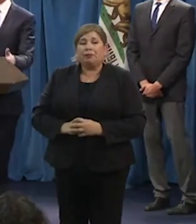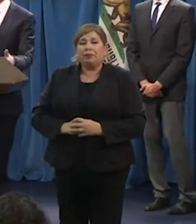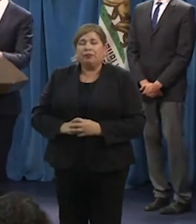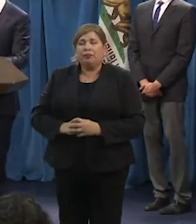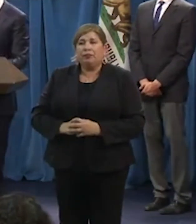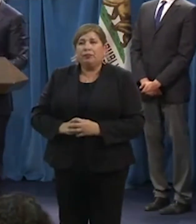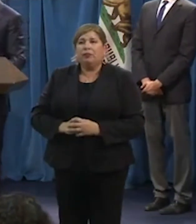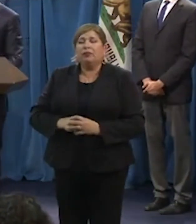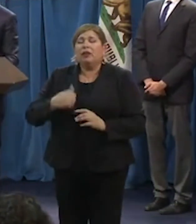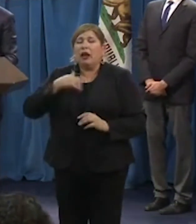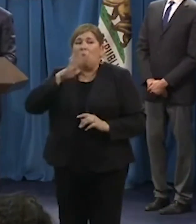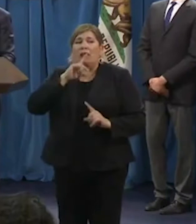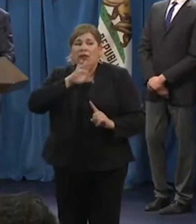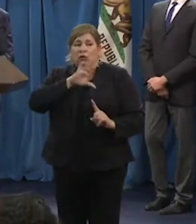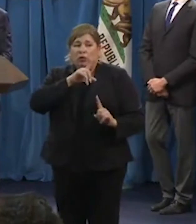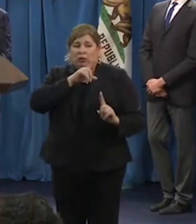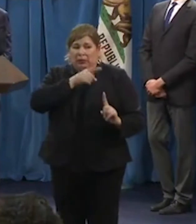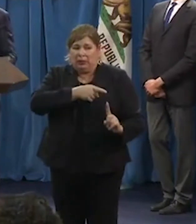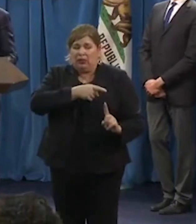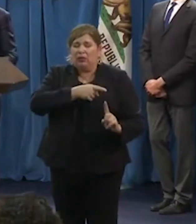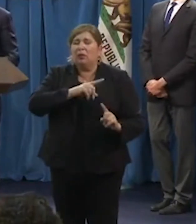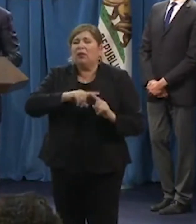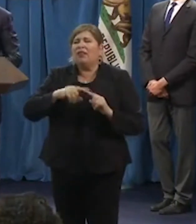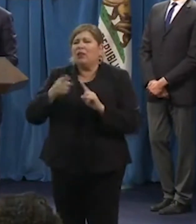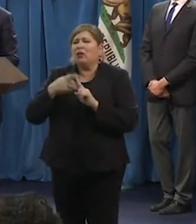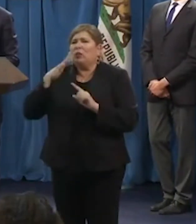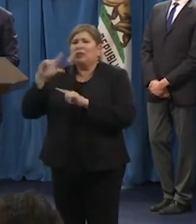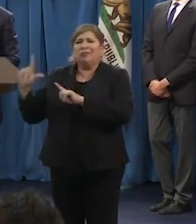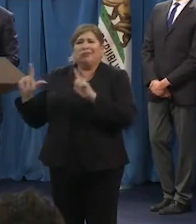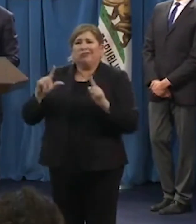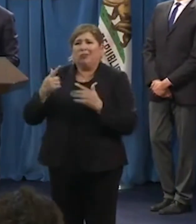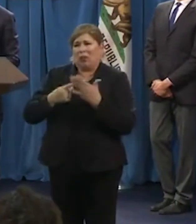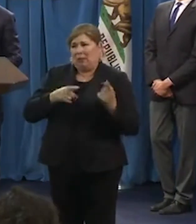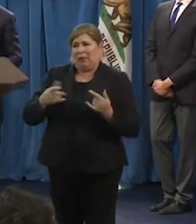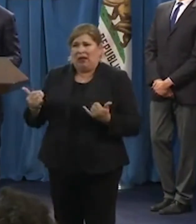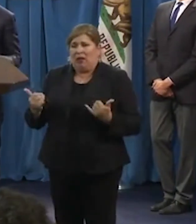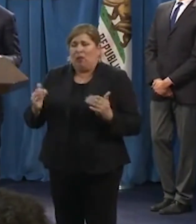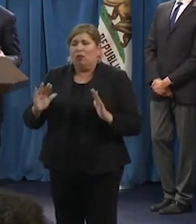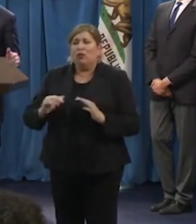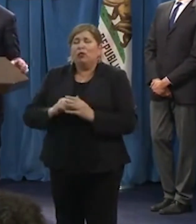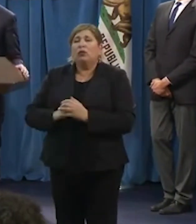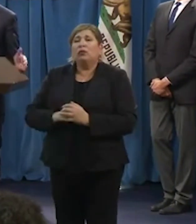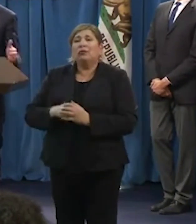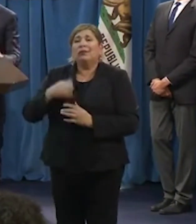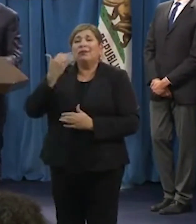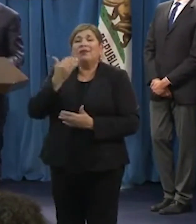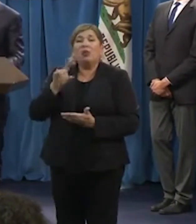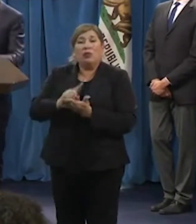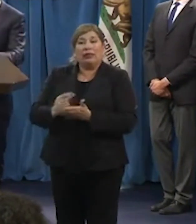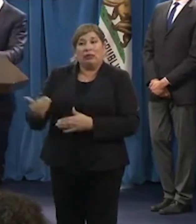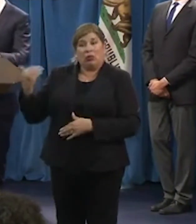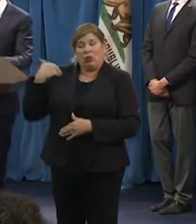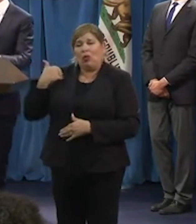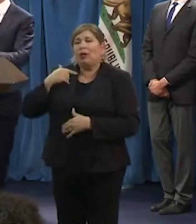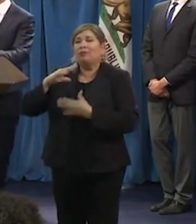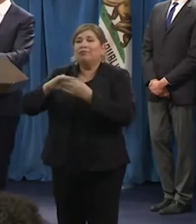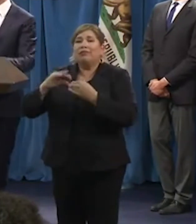first let me contextualize the world we're living in. I gave my State of the State a few weeks ago. I made the